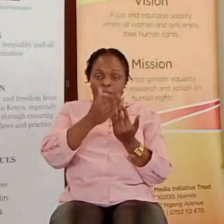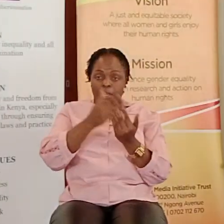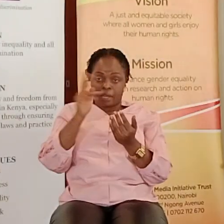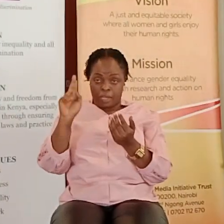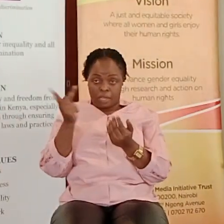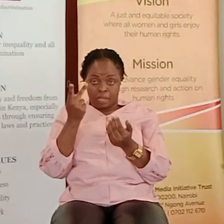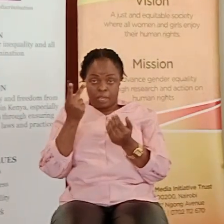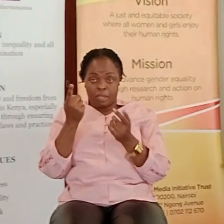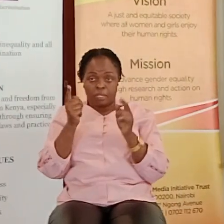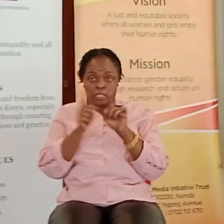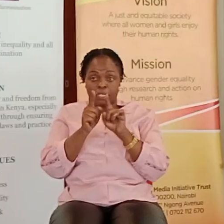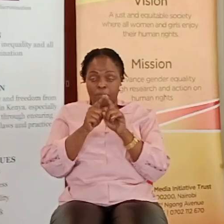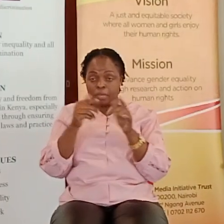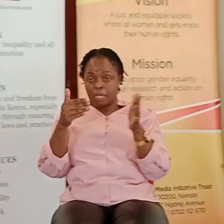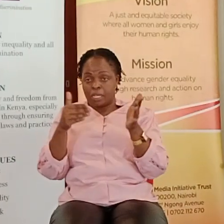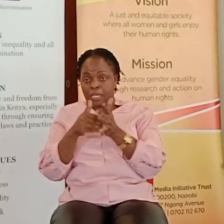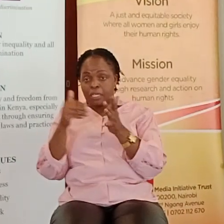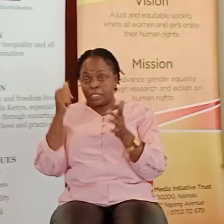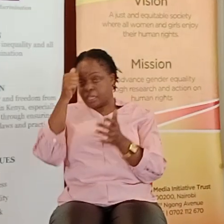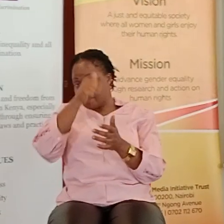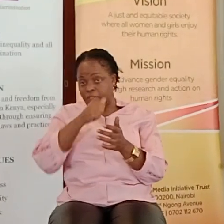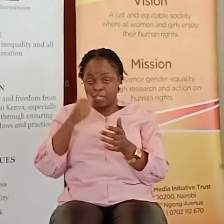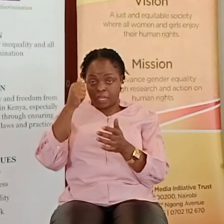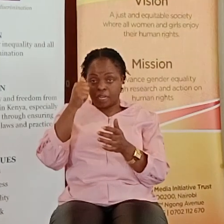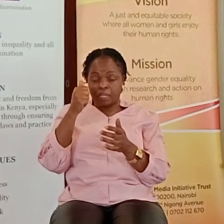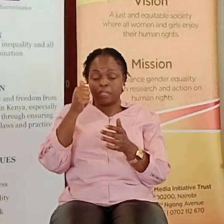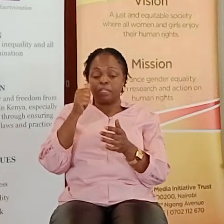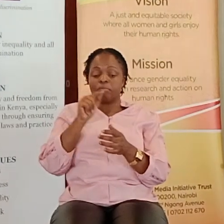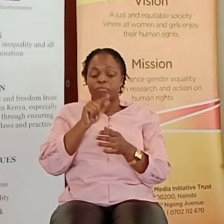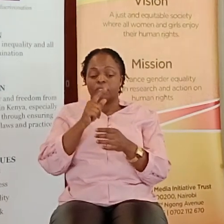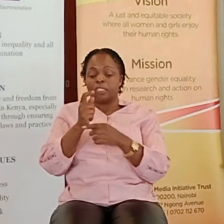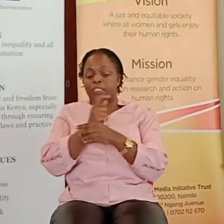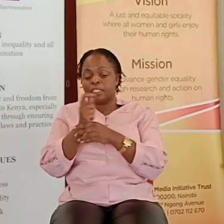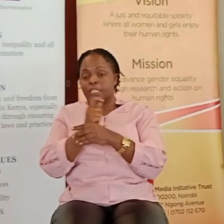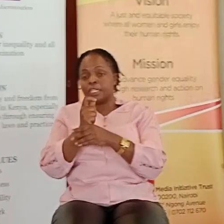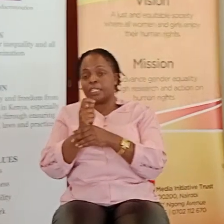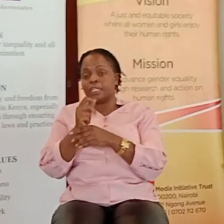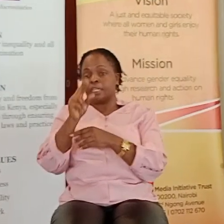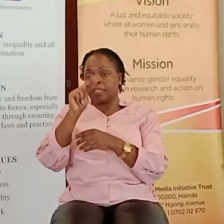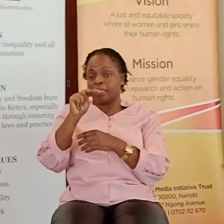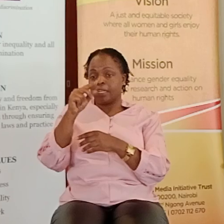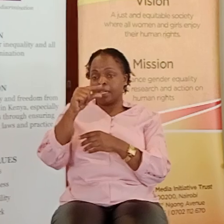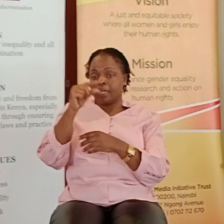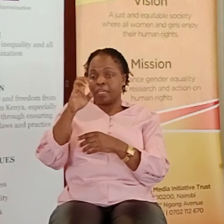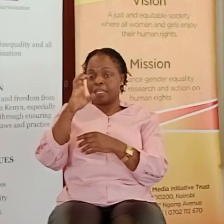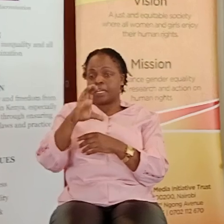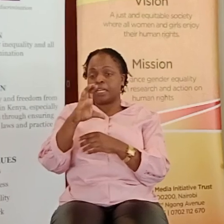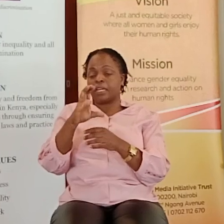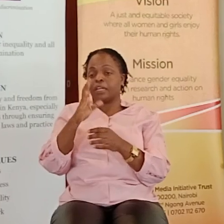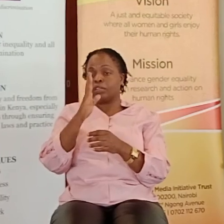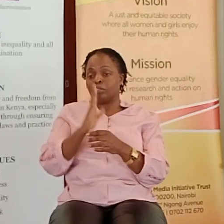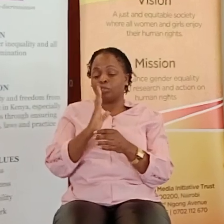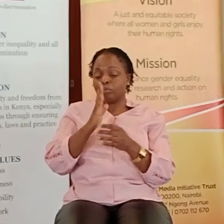Agnes Africa trained National Gender and Equality Commission to be